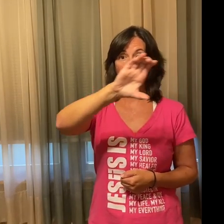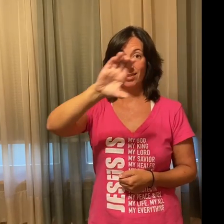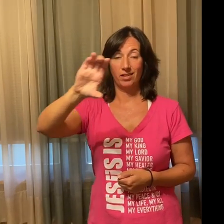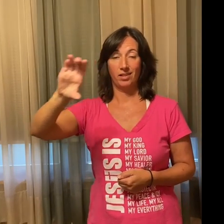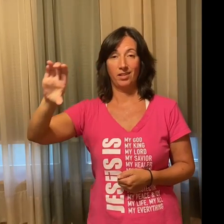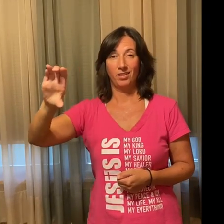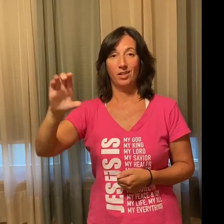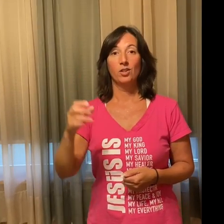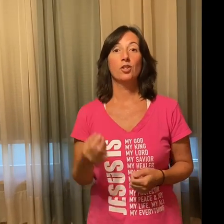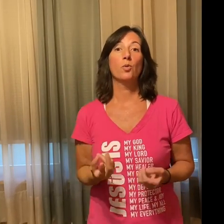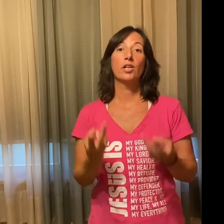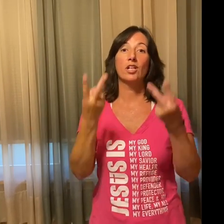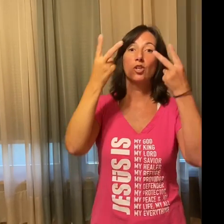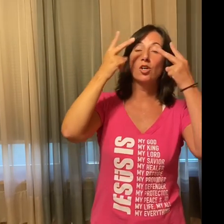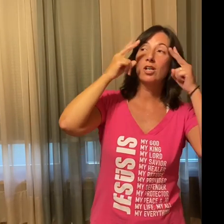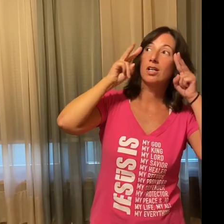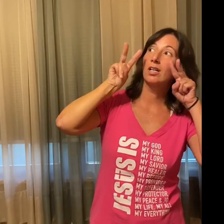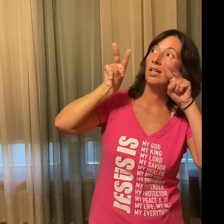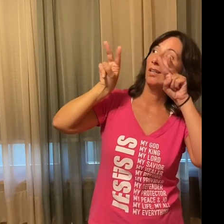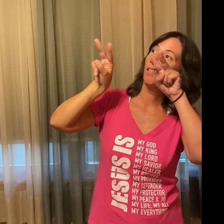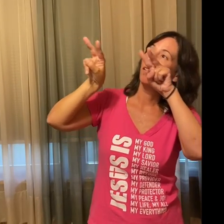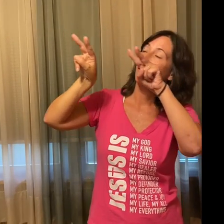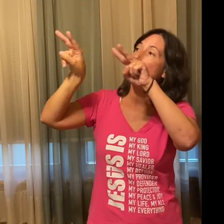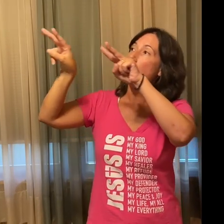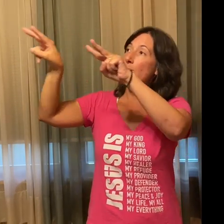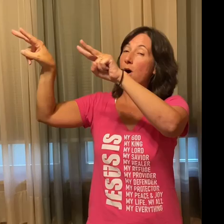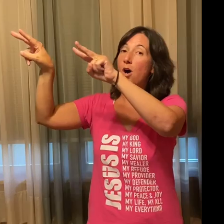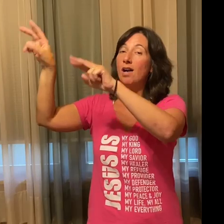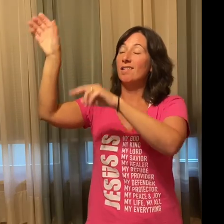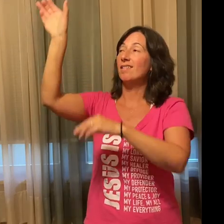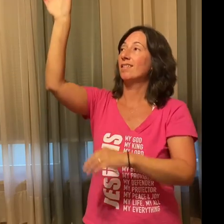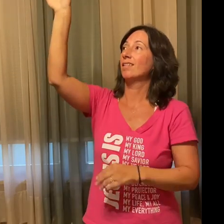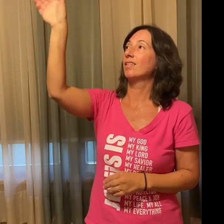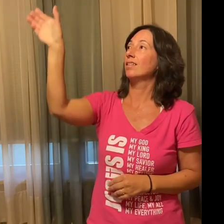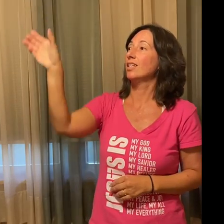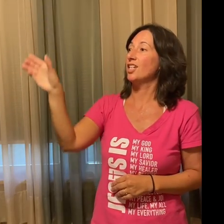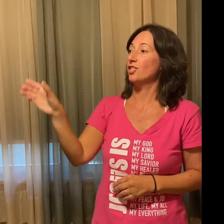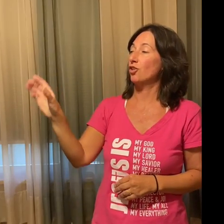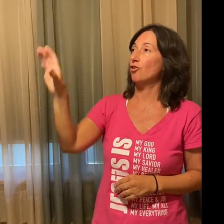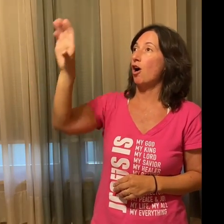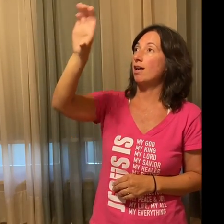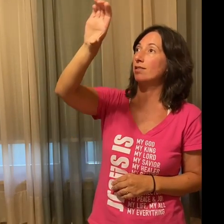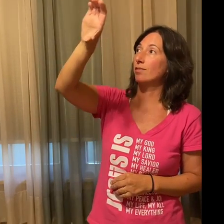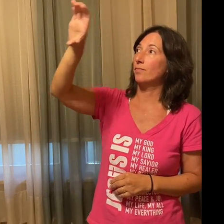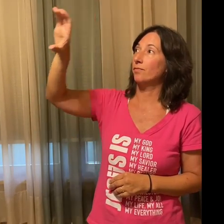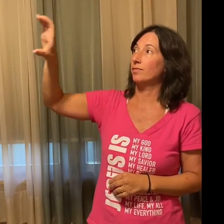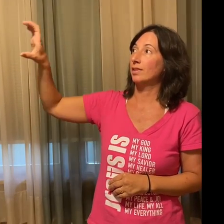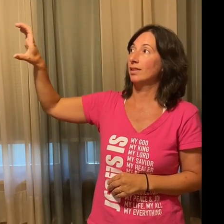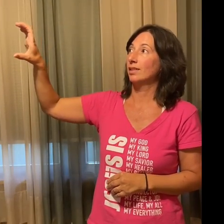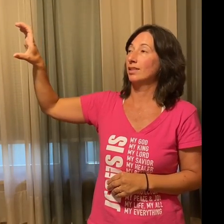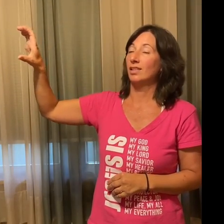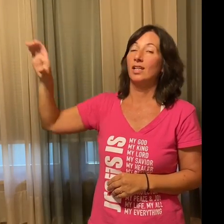Cross. So we're going to look upon his cross.